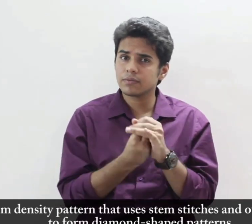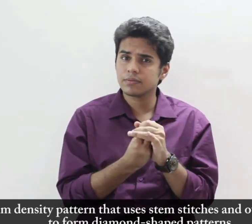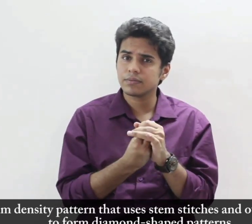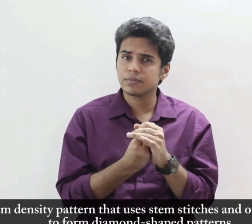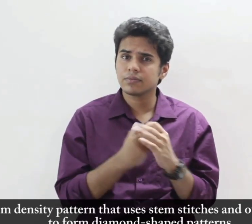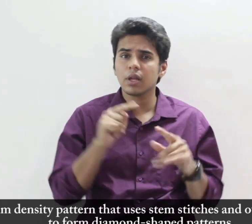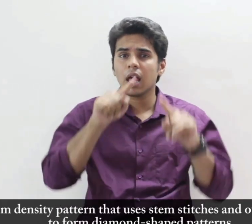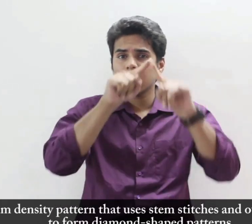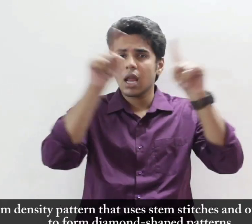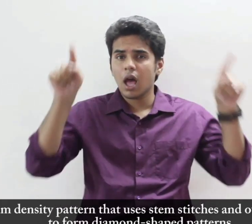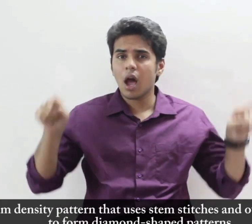patterns.